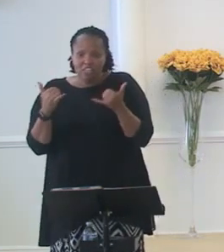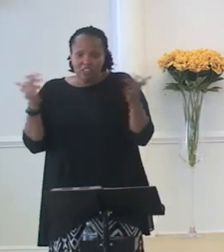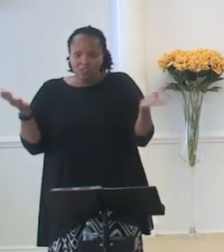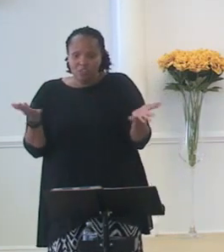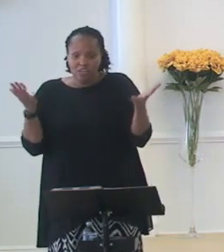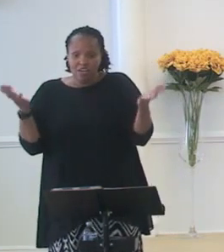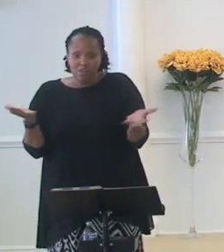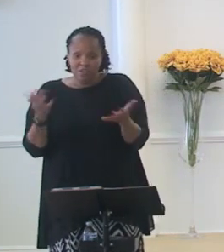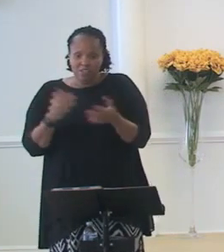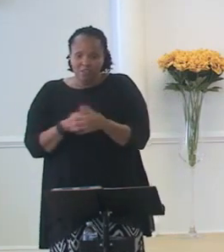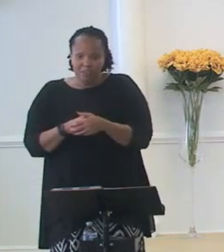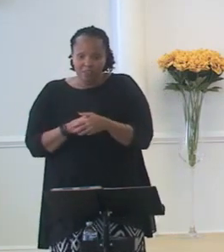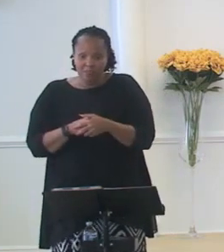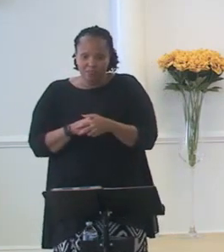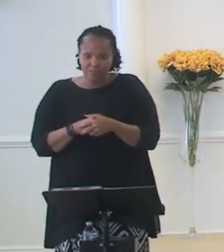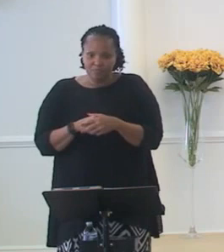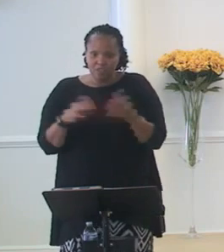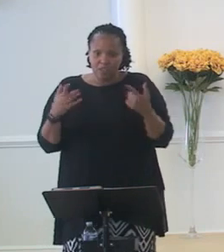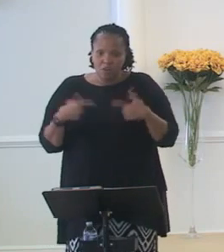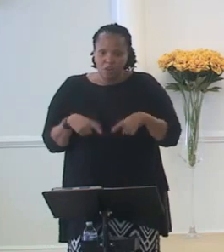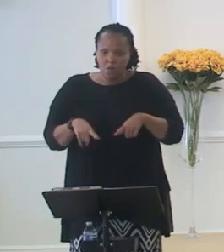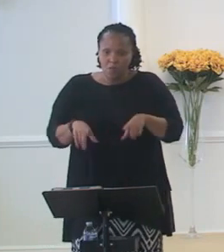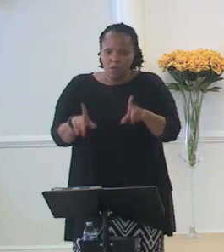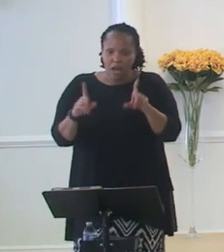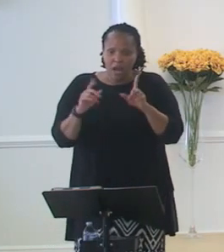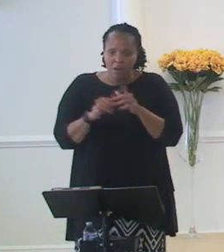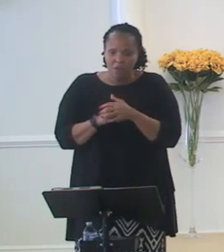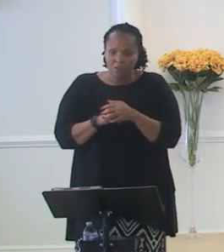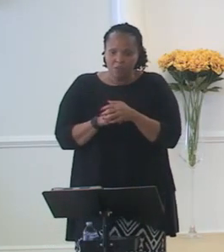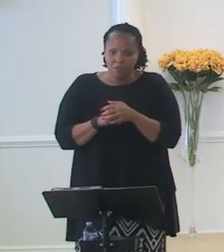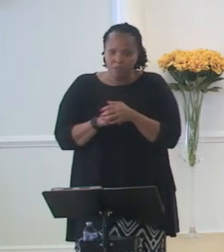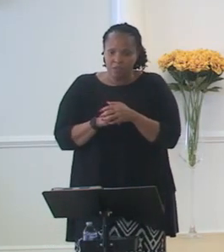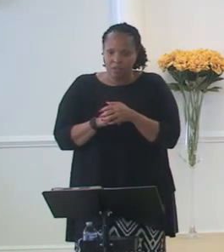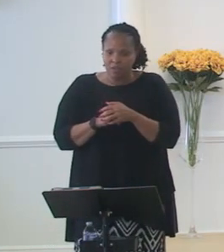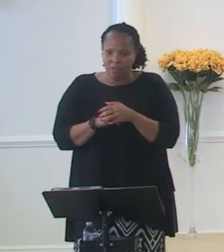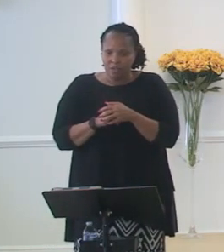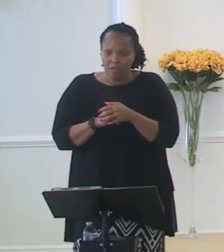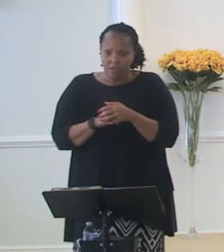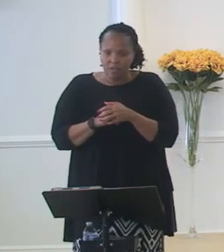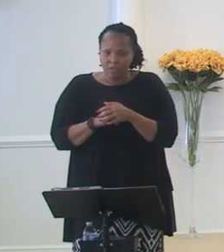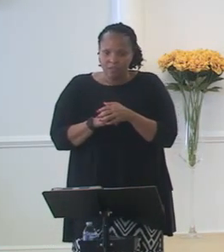here, while it befalls on us, Heisenberg said,